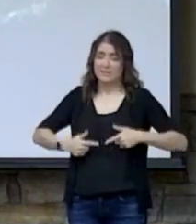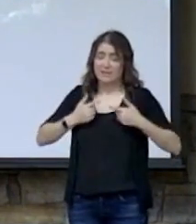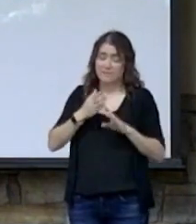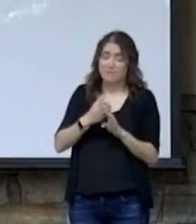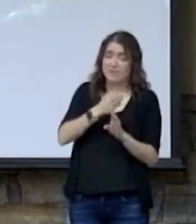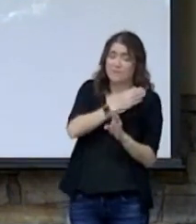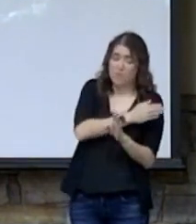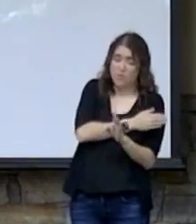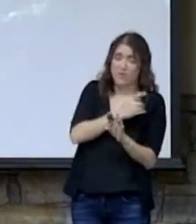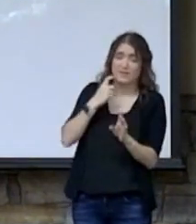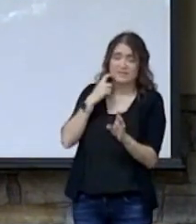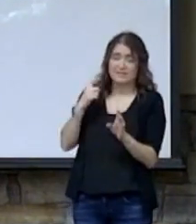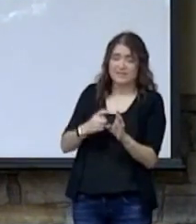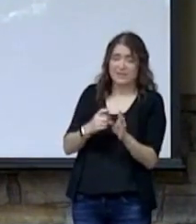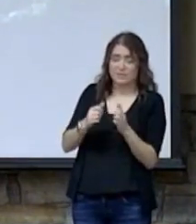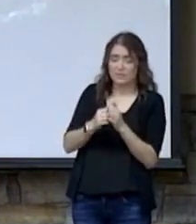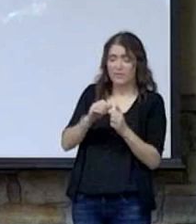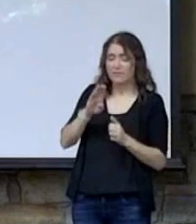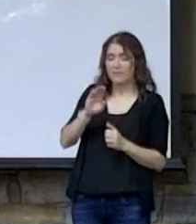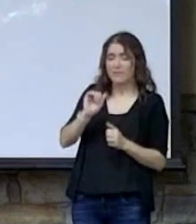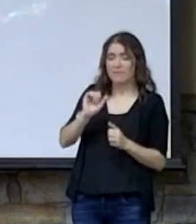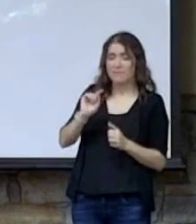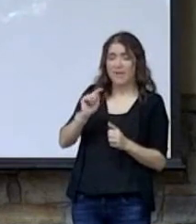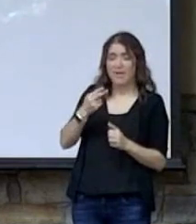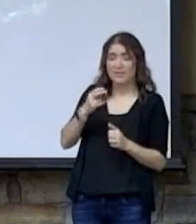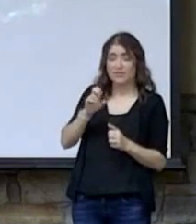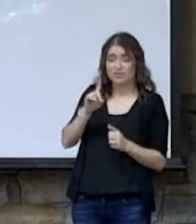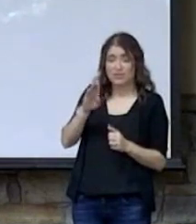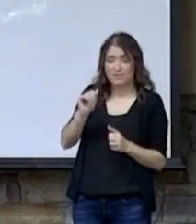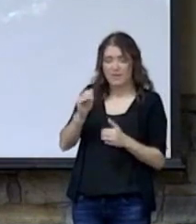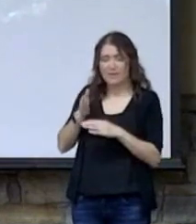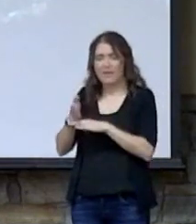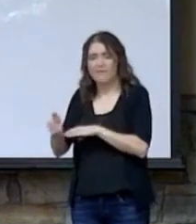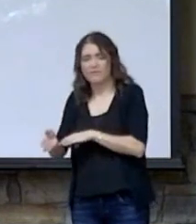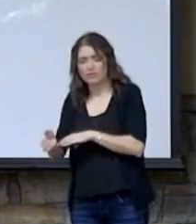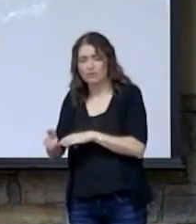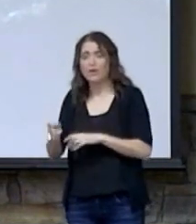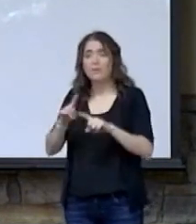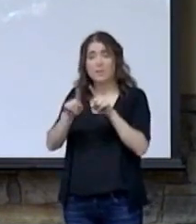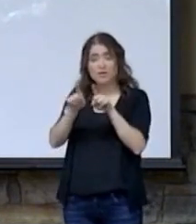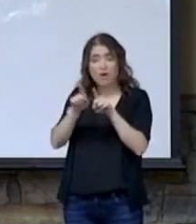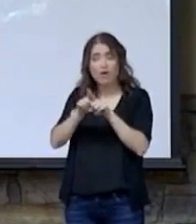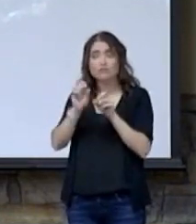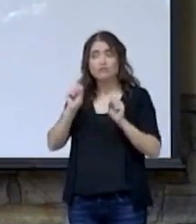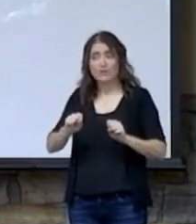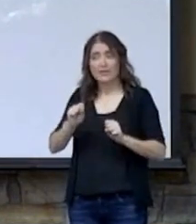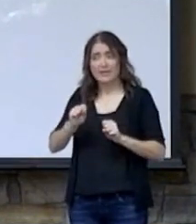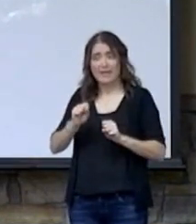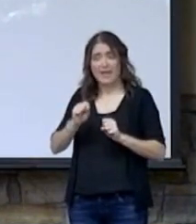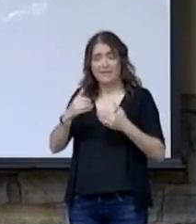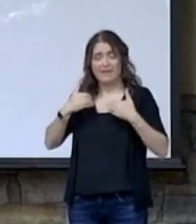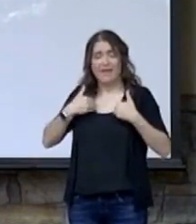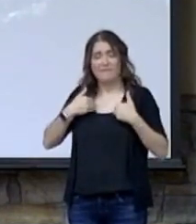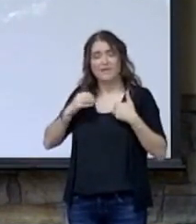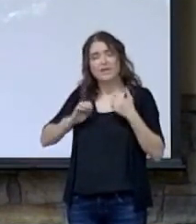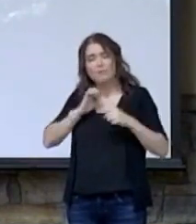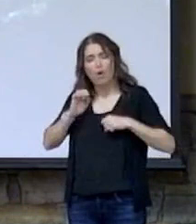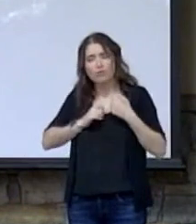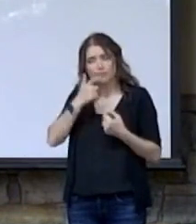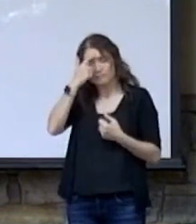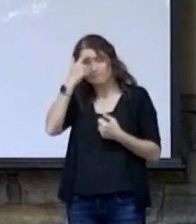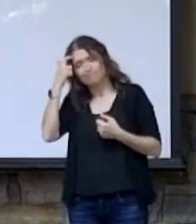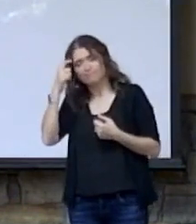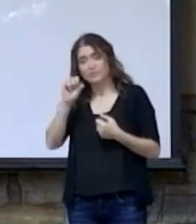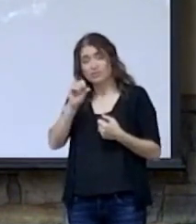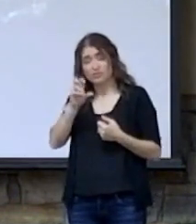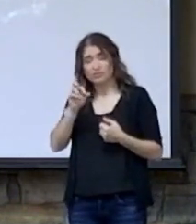sin with Bathsheba and after. But sin can also carry emotional scars. And if we allow it in our own lives,